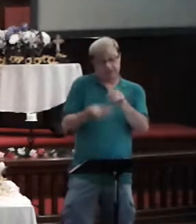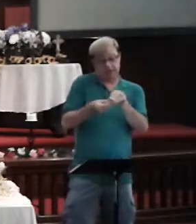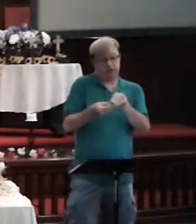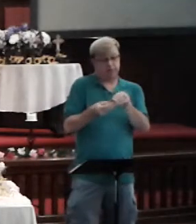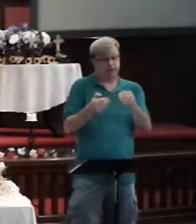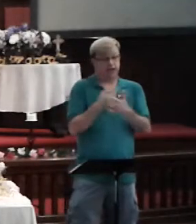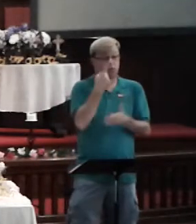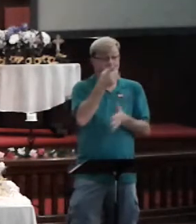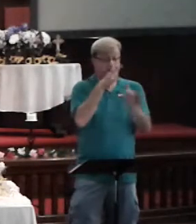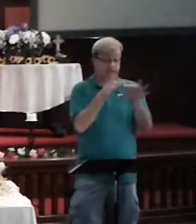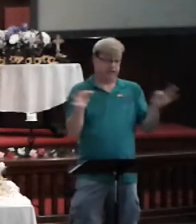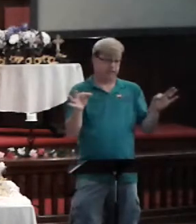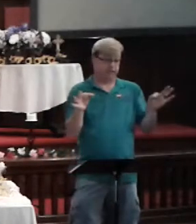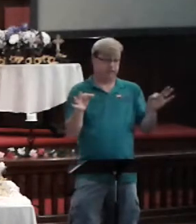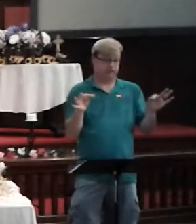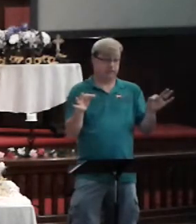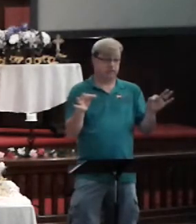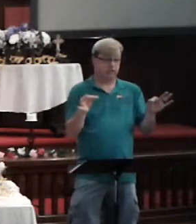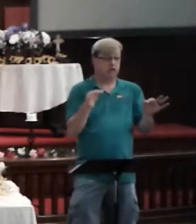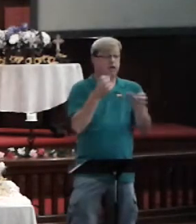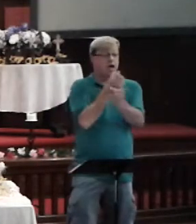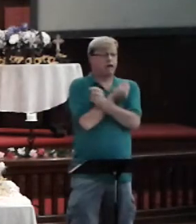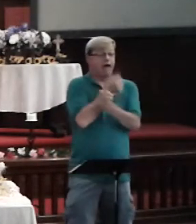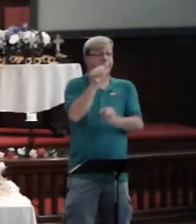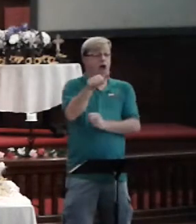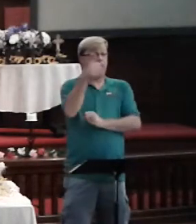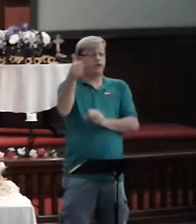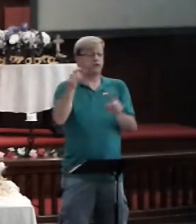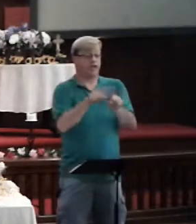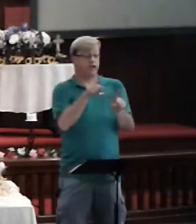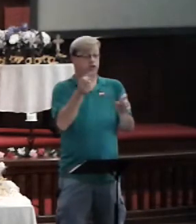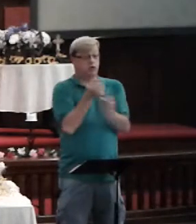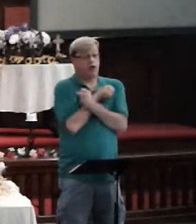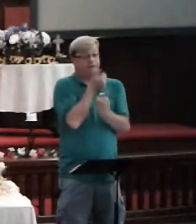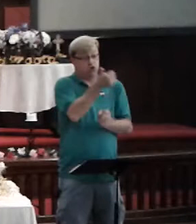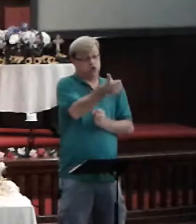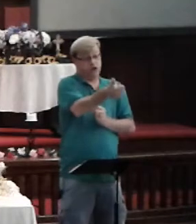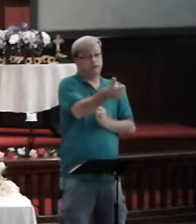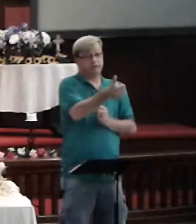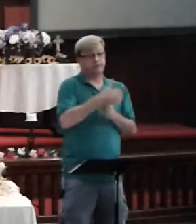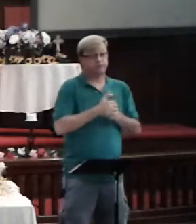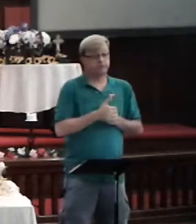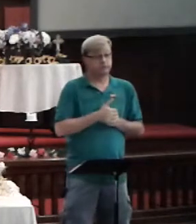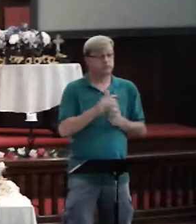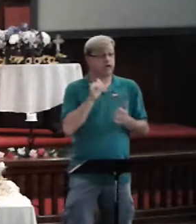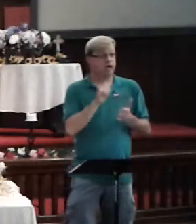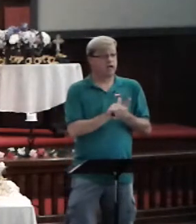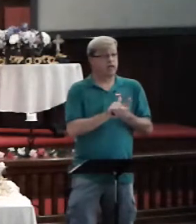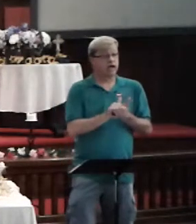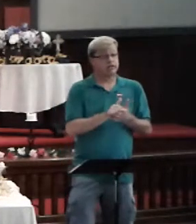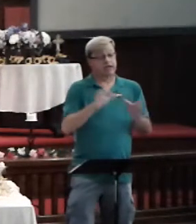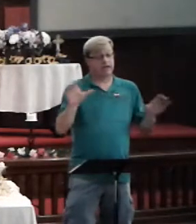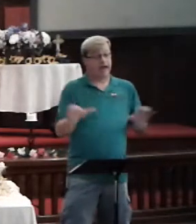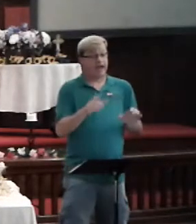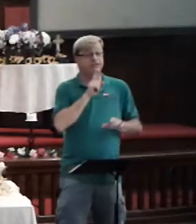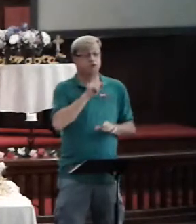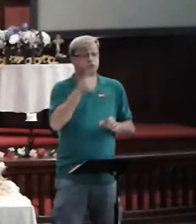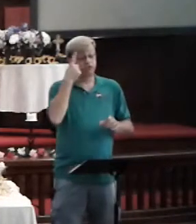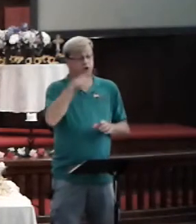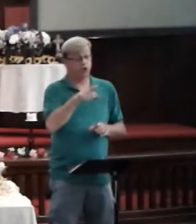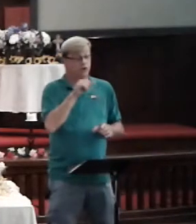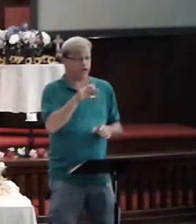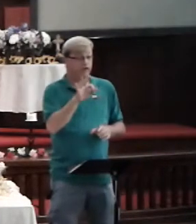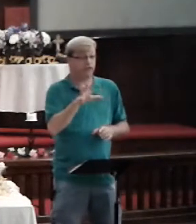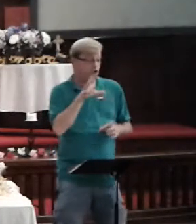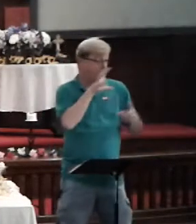a single sentence. Love others as you love yourself. That's an act of true freedom. If